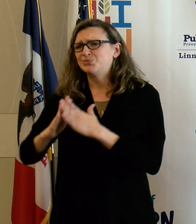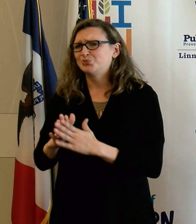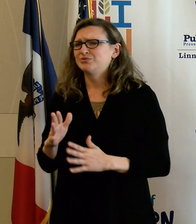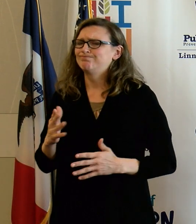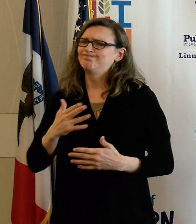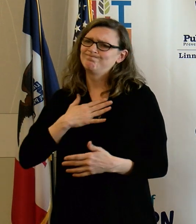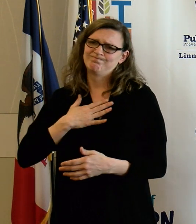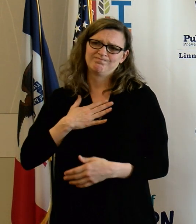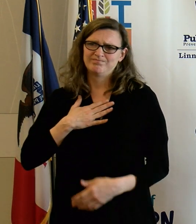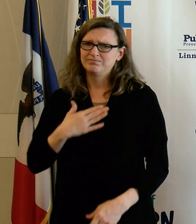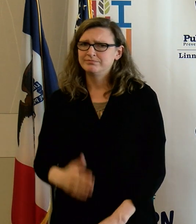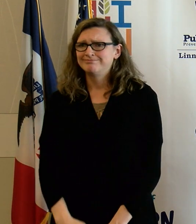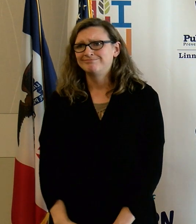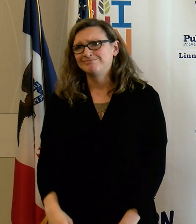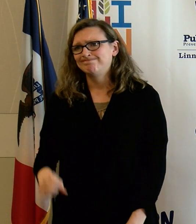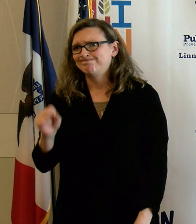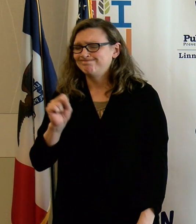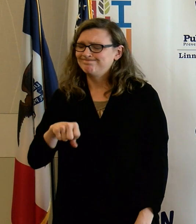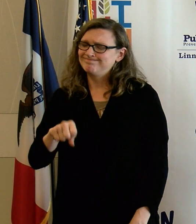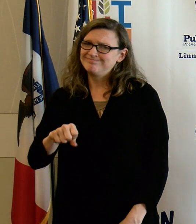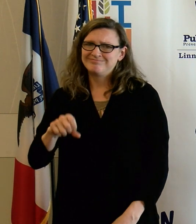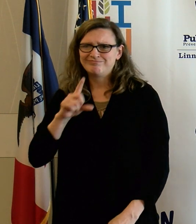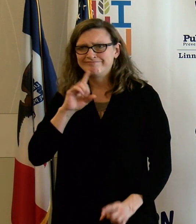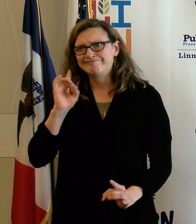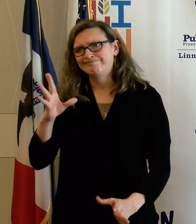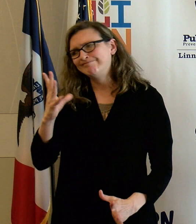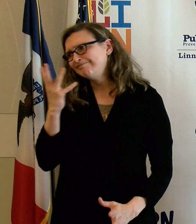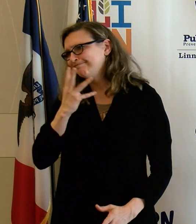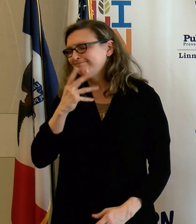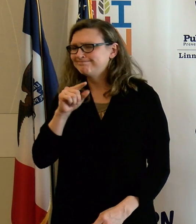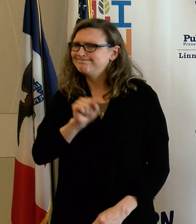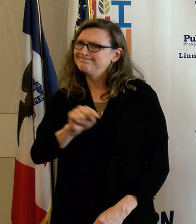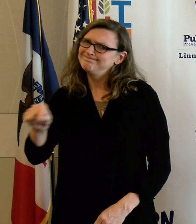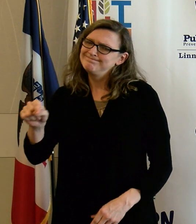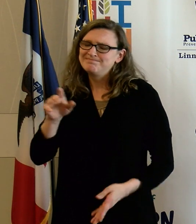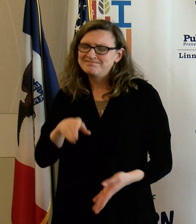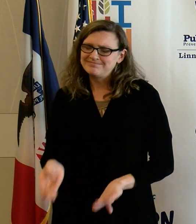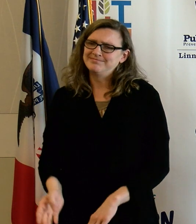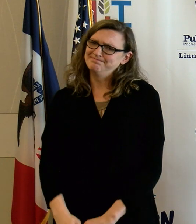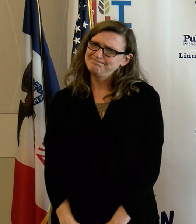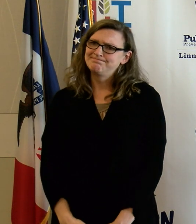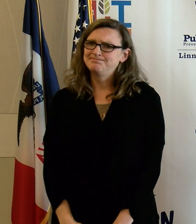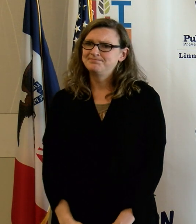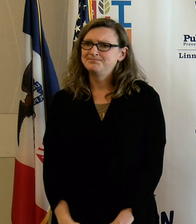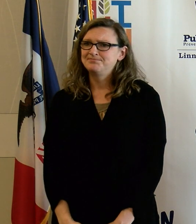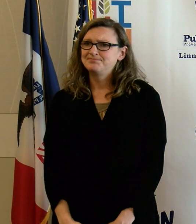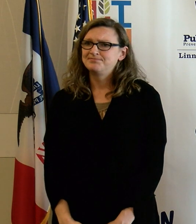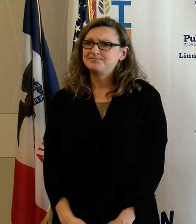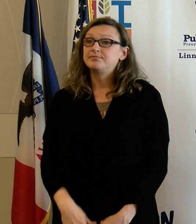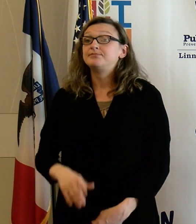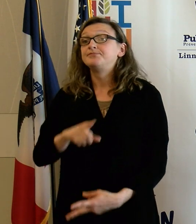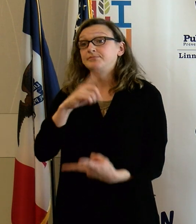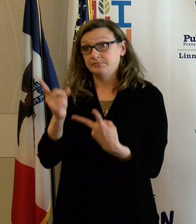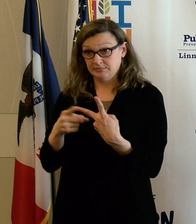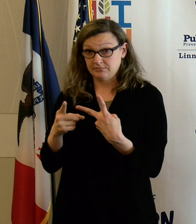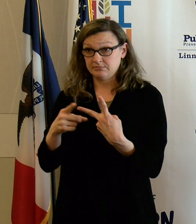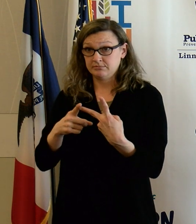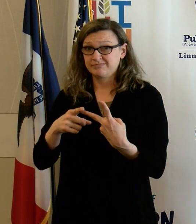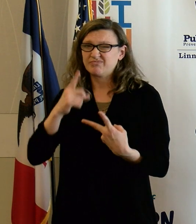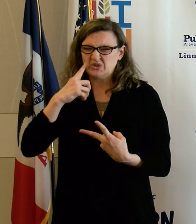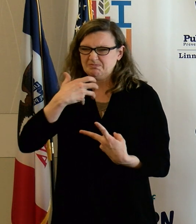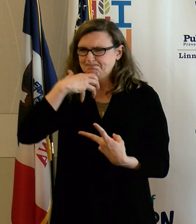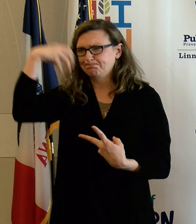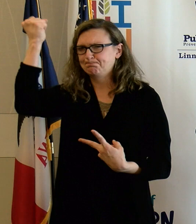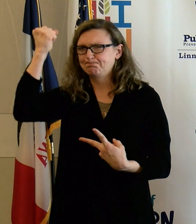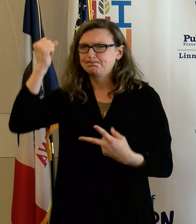who have died from this illness. The second individual that has died is an elderly adult that was over the